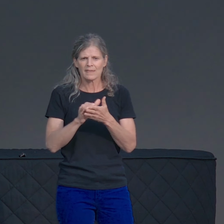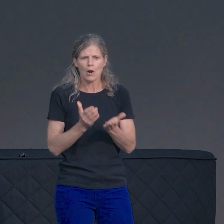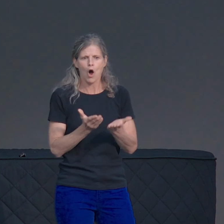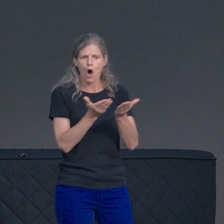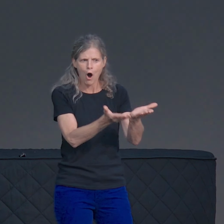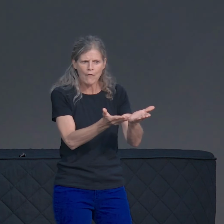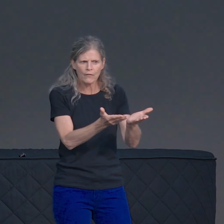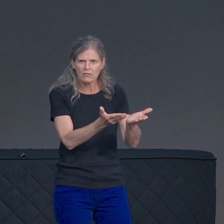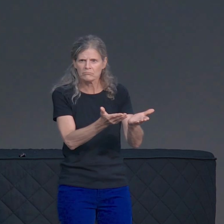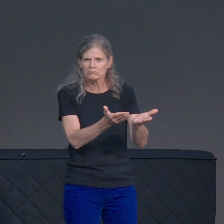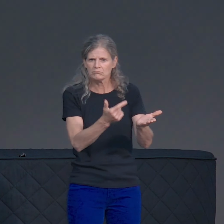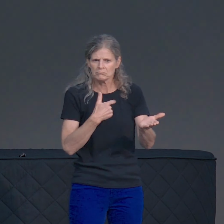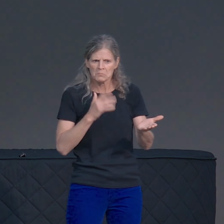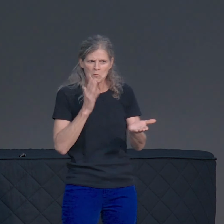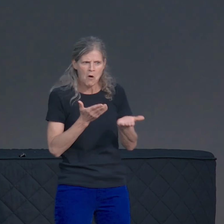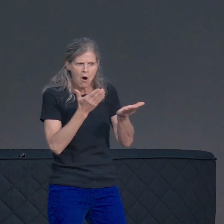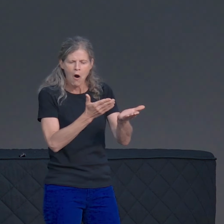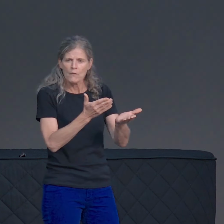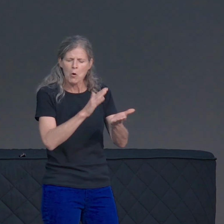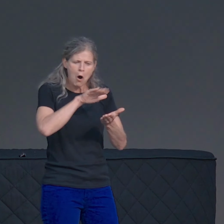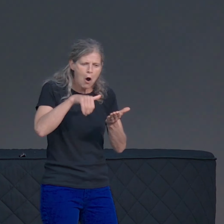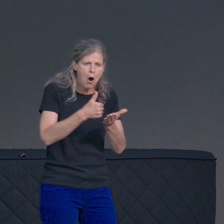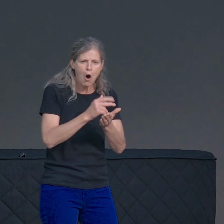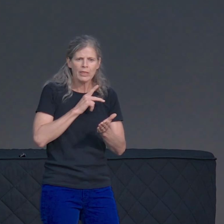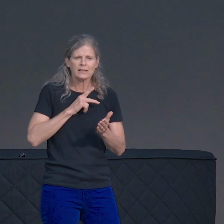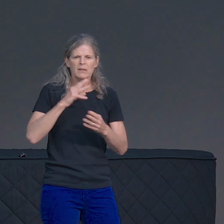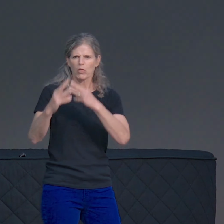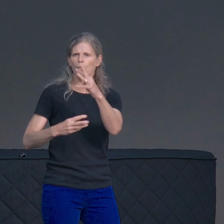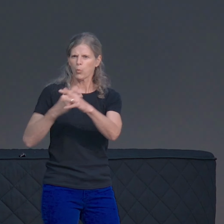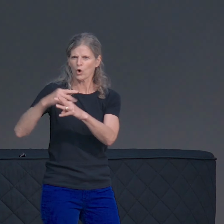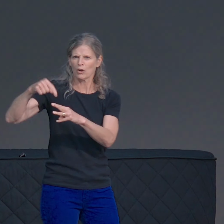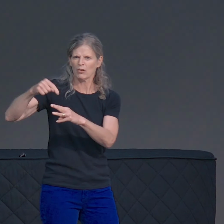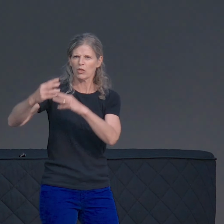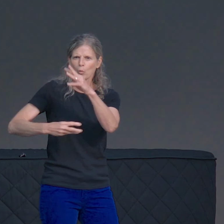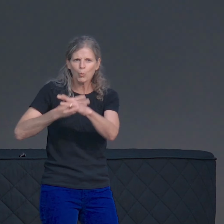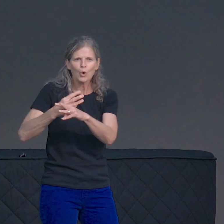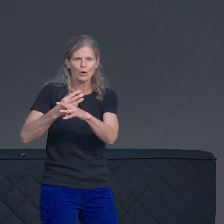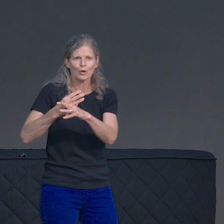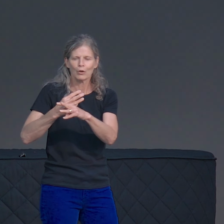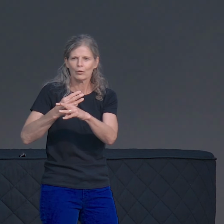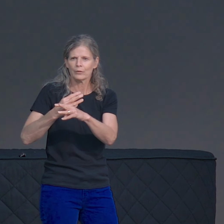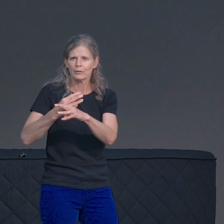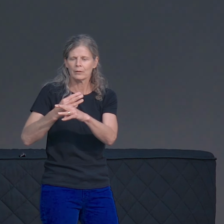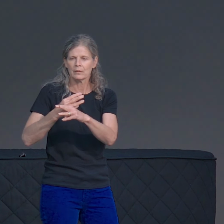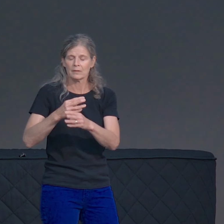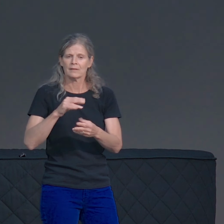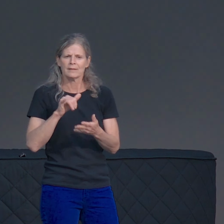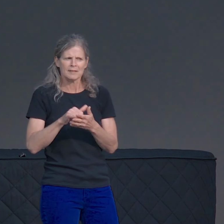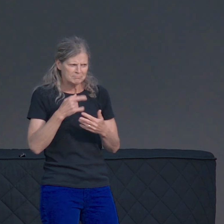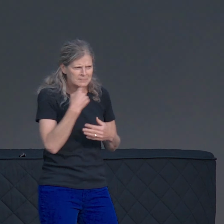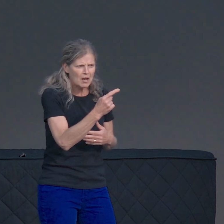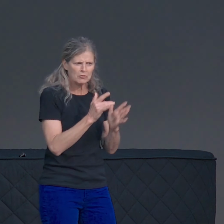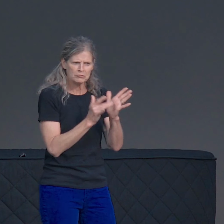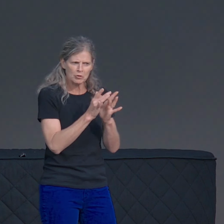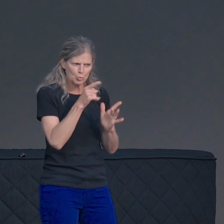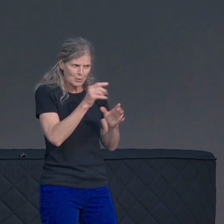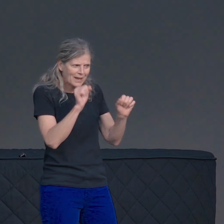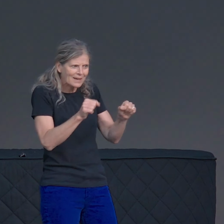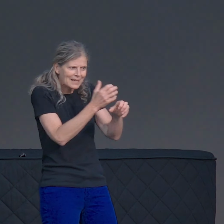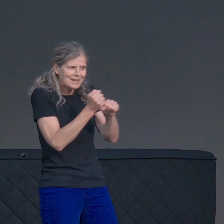glory. Satan offers Jesus all the kingdoms of the world. This is an appeal to Jesus to gain a